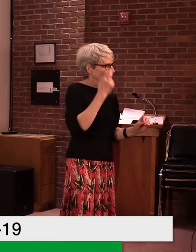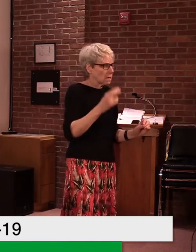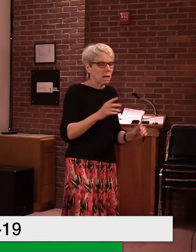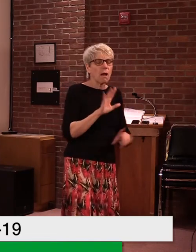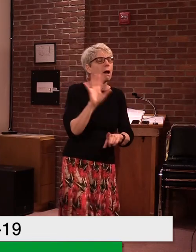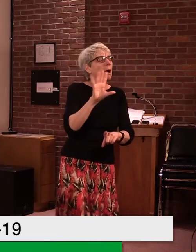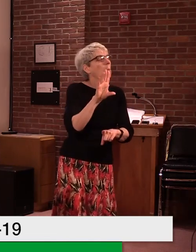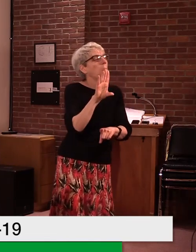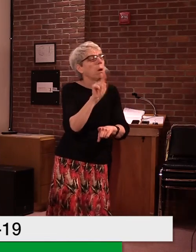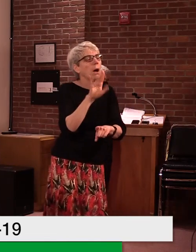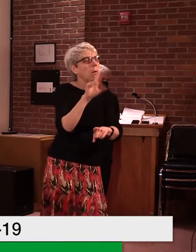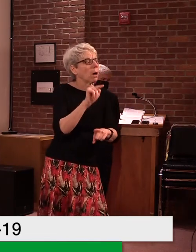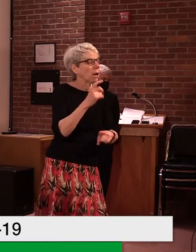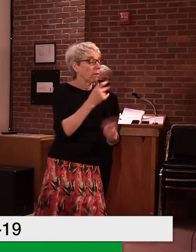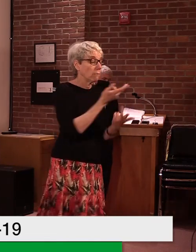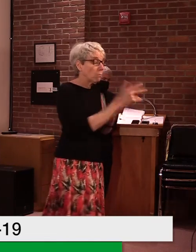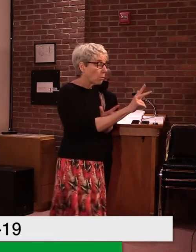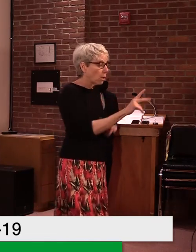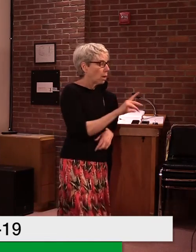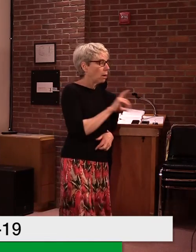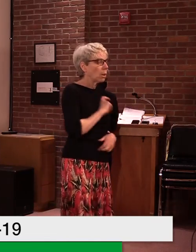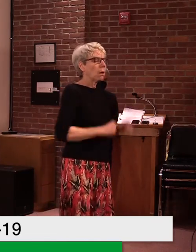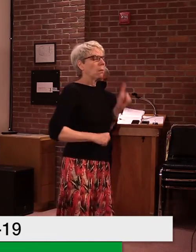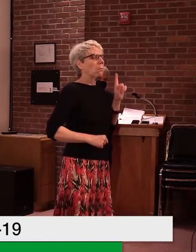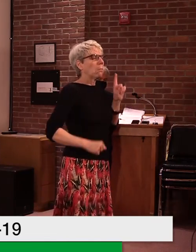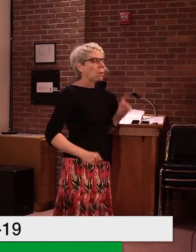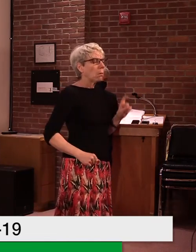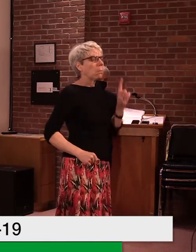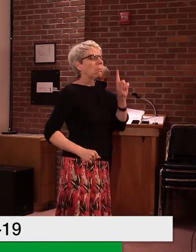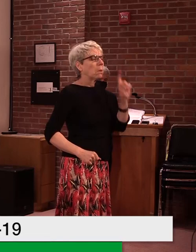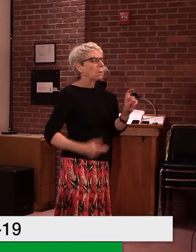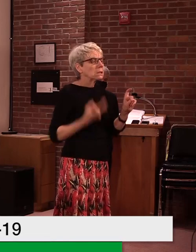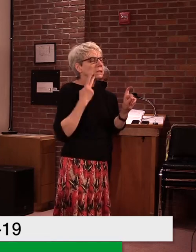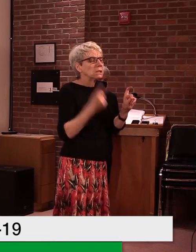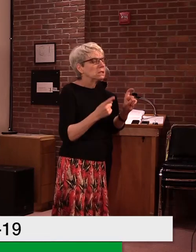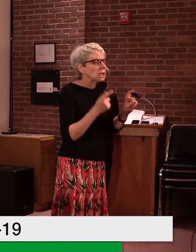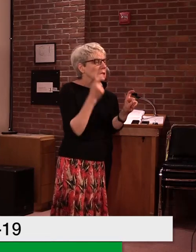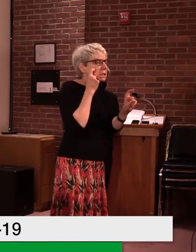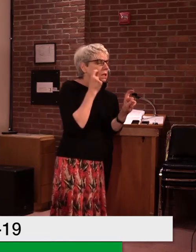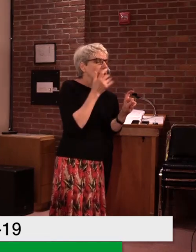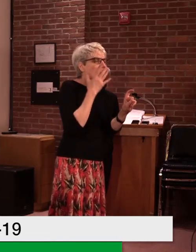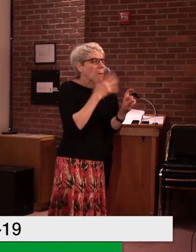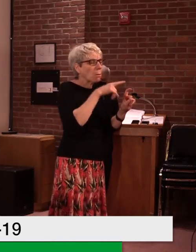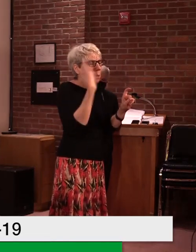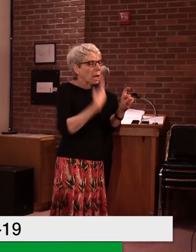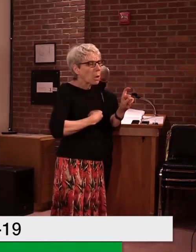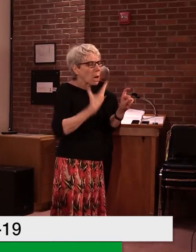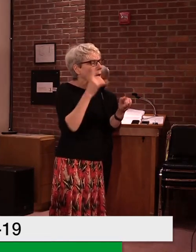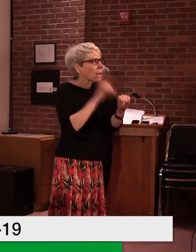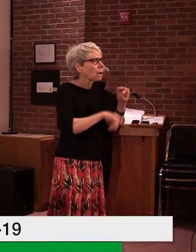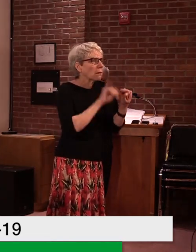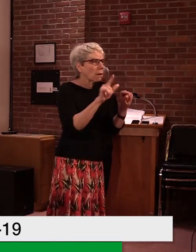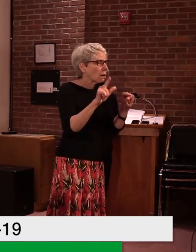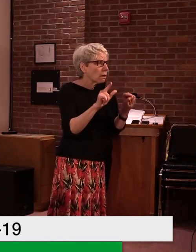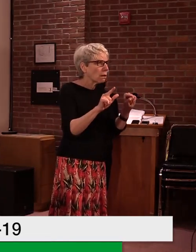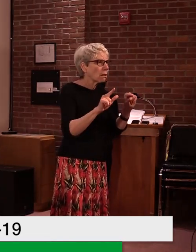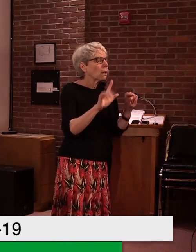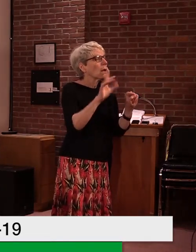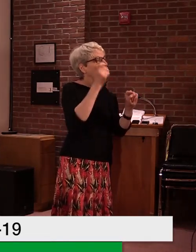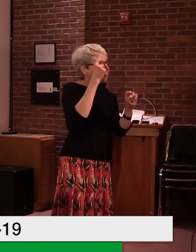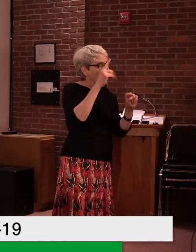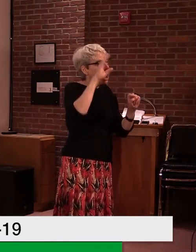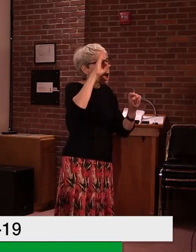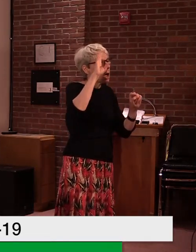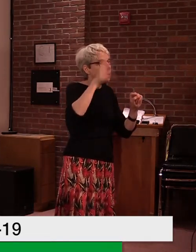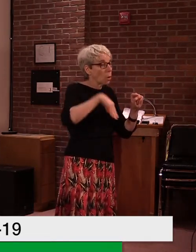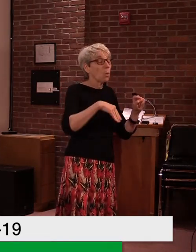But when an officer approaches a car, often they can't see, you know, the color of the driver and what they're looking for. And I'm sure Mike Sherling